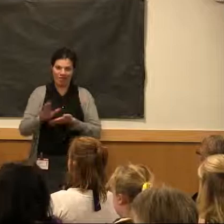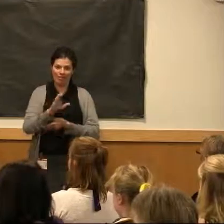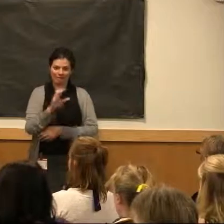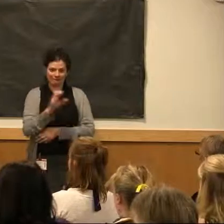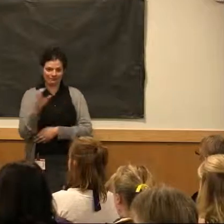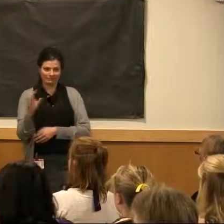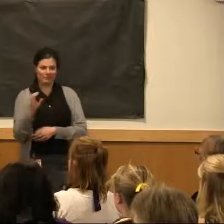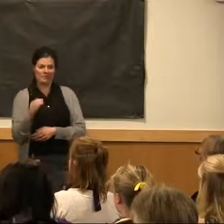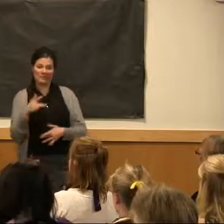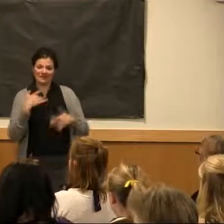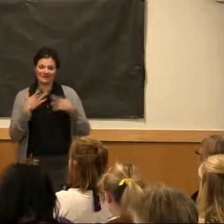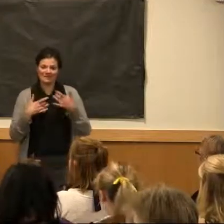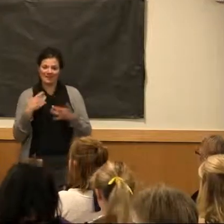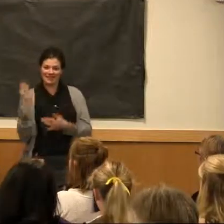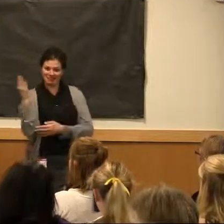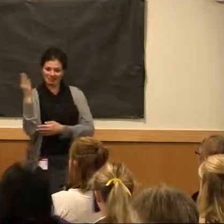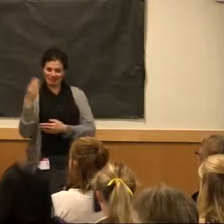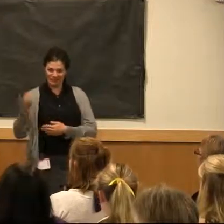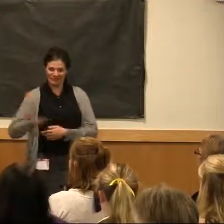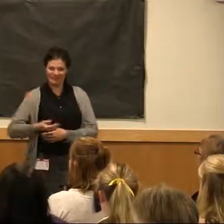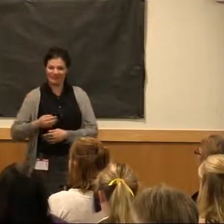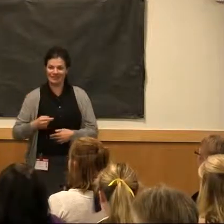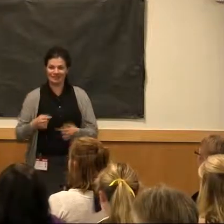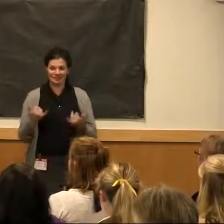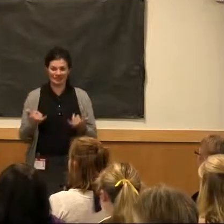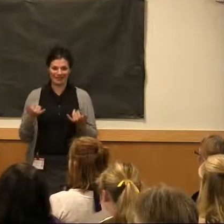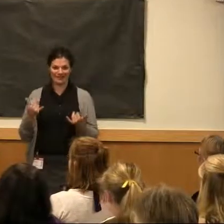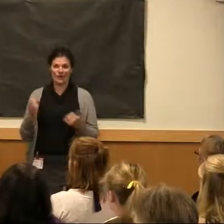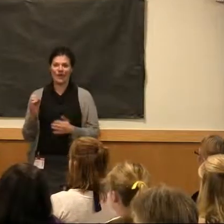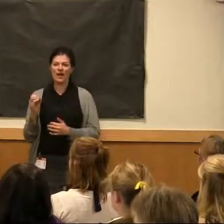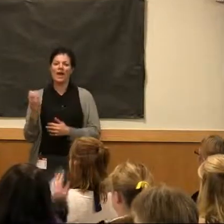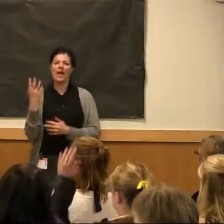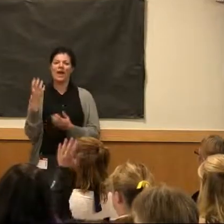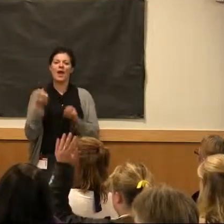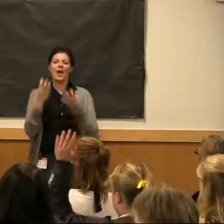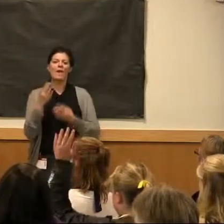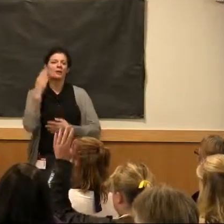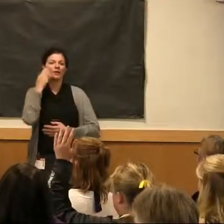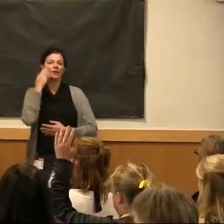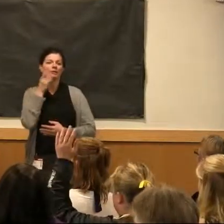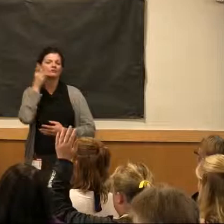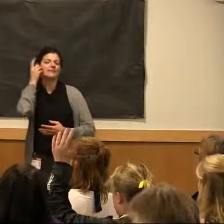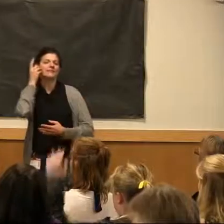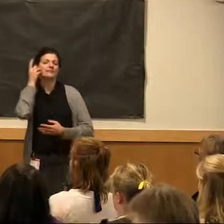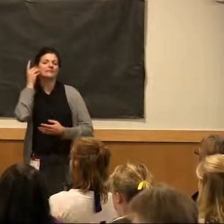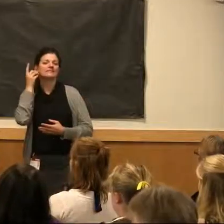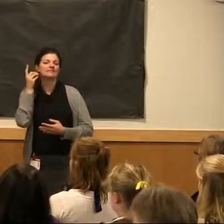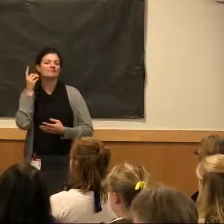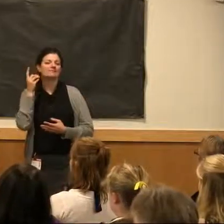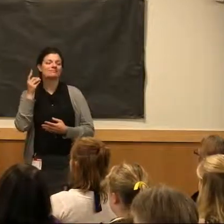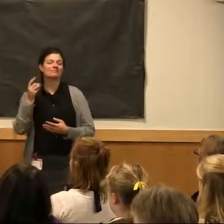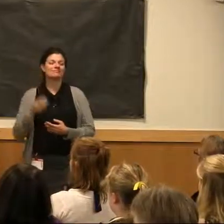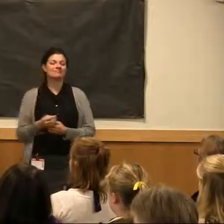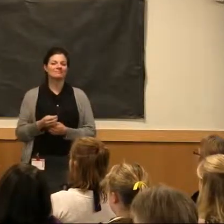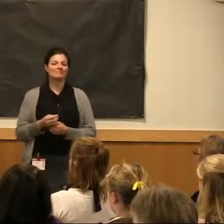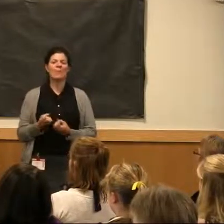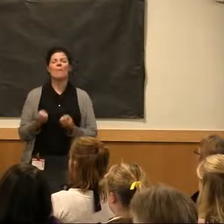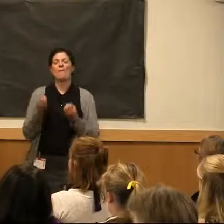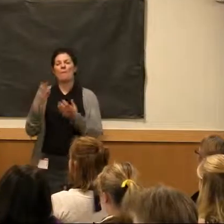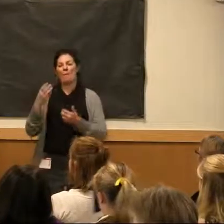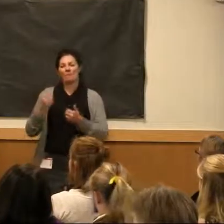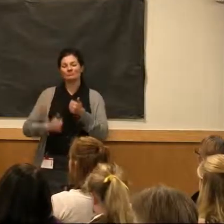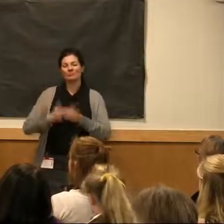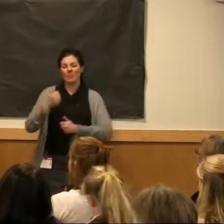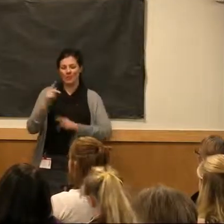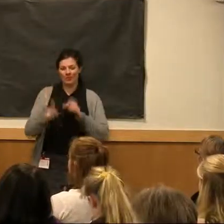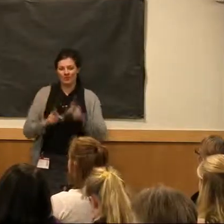you today. How many of you know what residence halls are? I ask that because most people call them dorms,